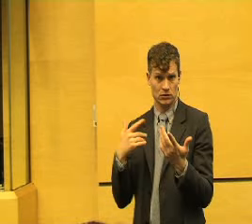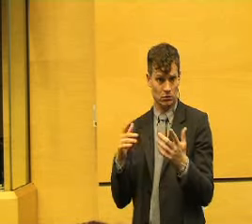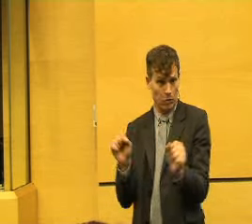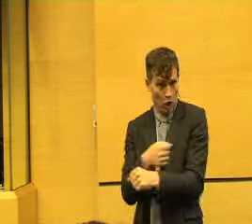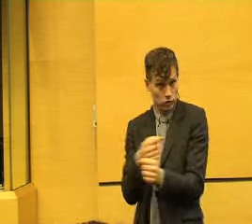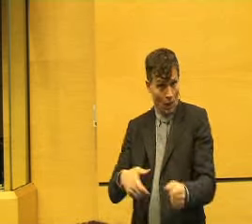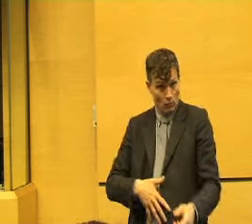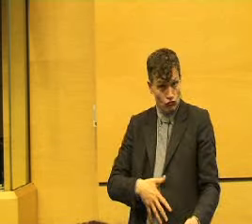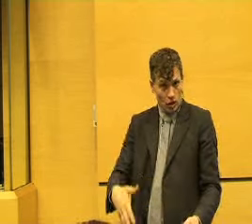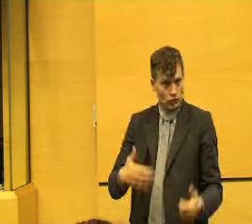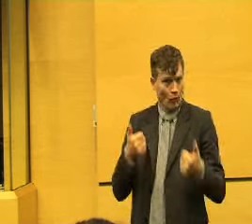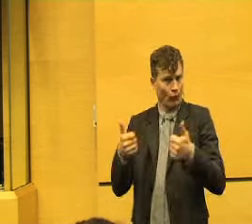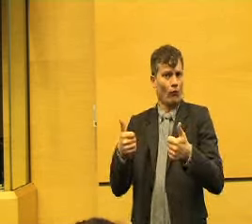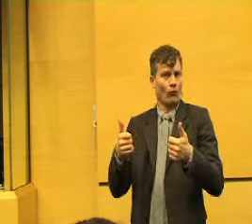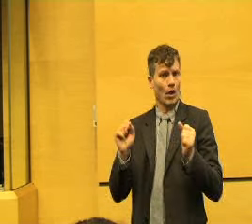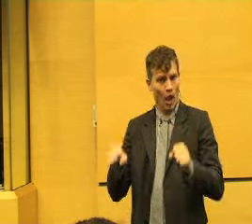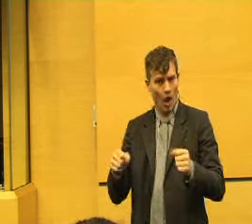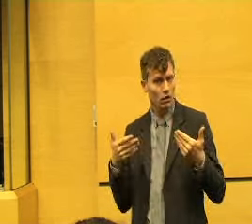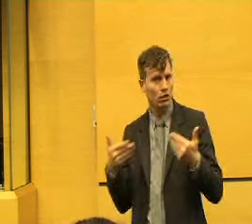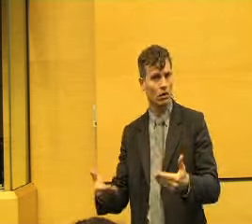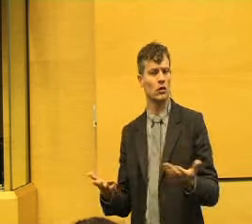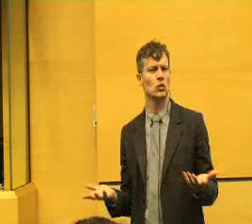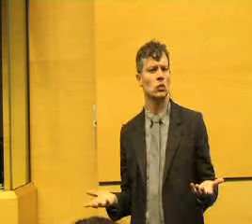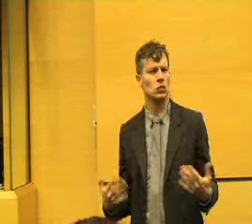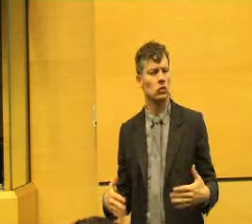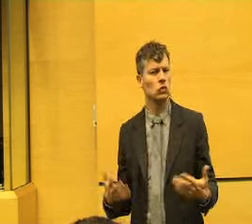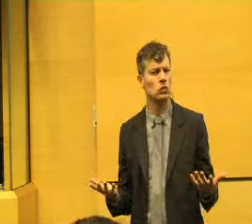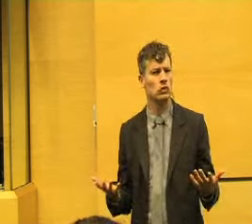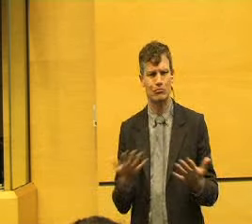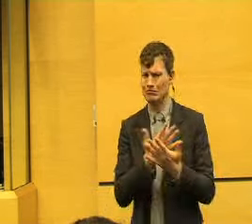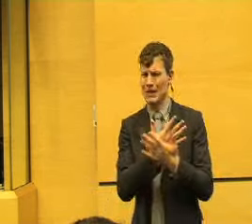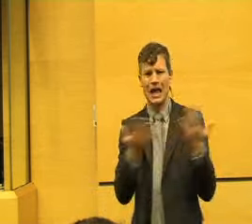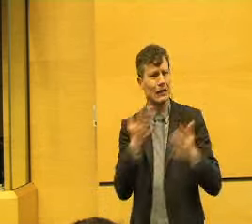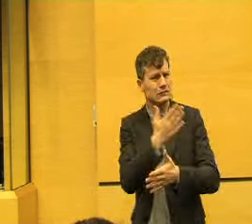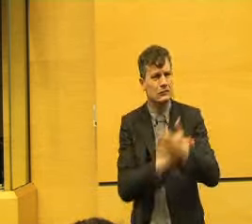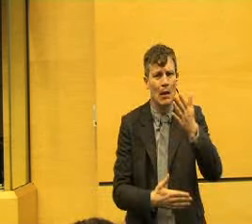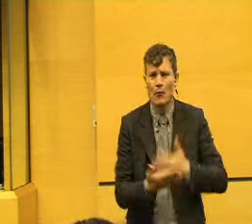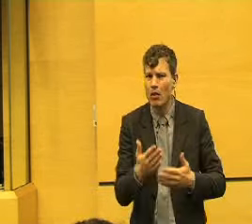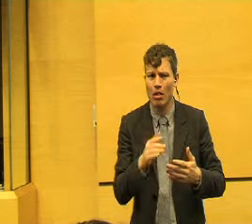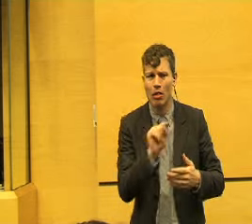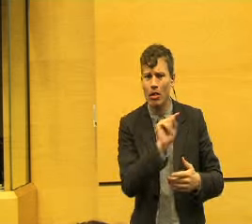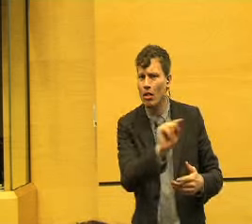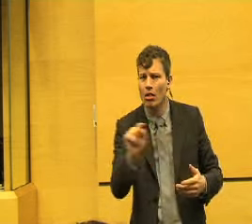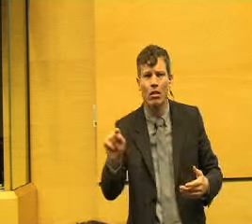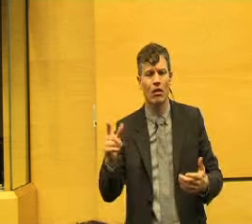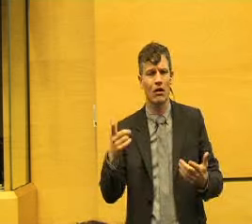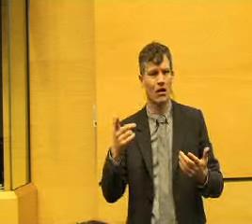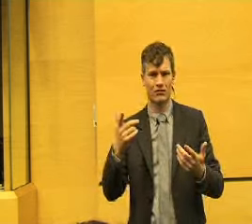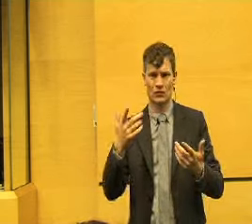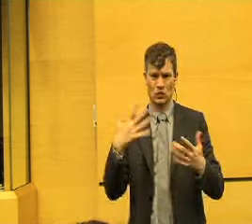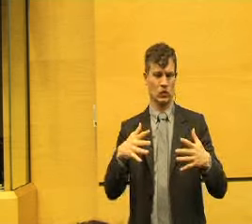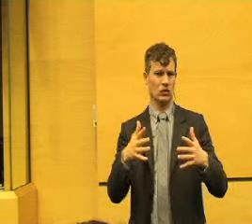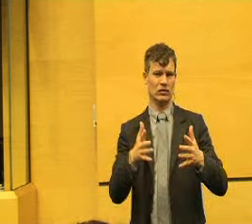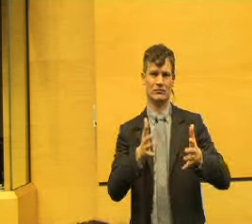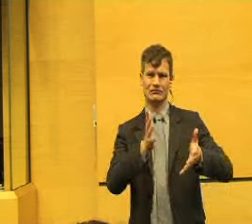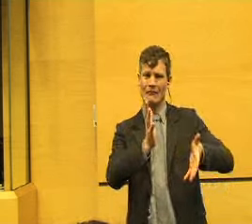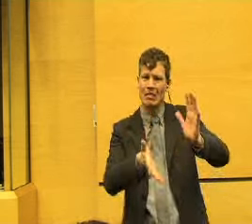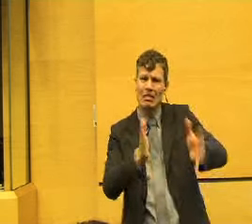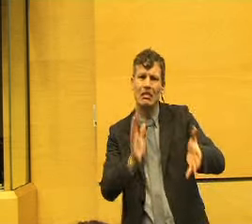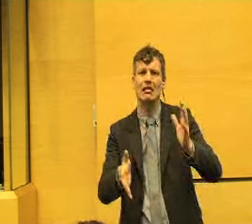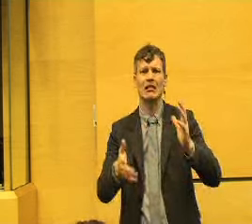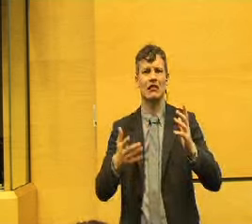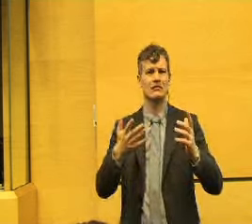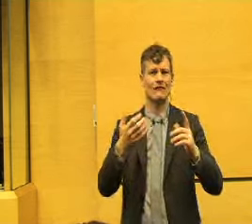are victims of violence, of sexual exploitation at the hands of persons who